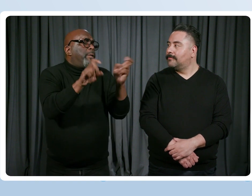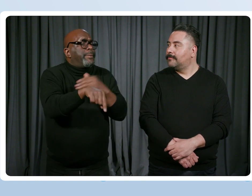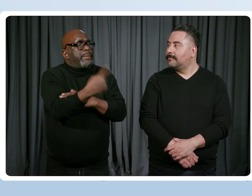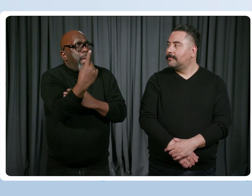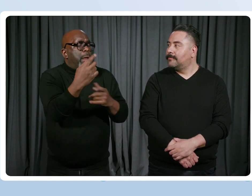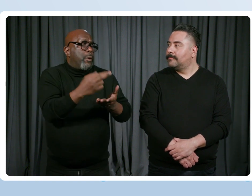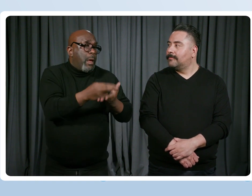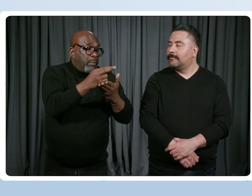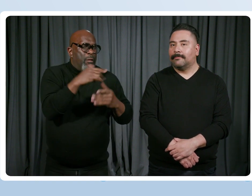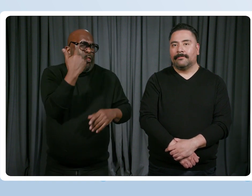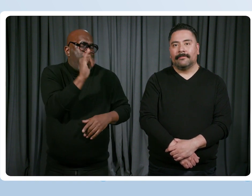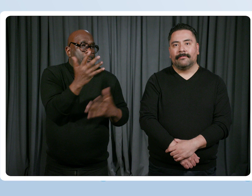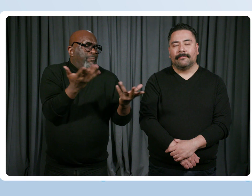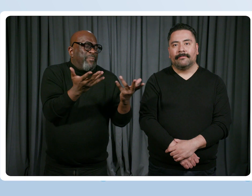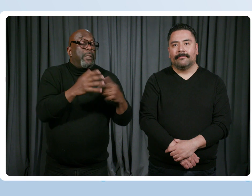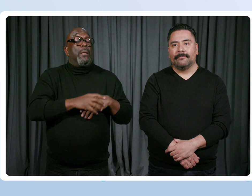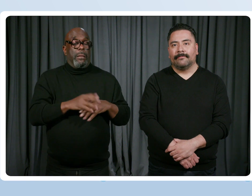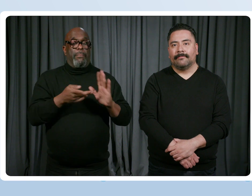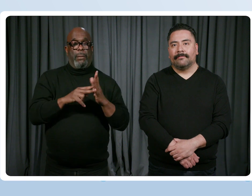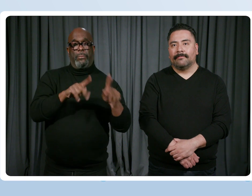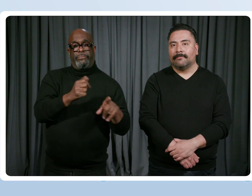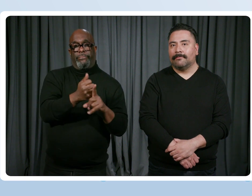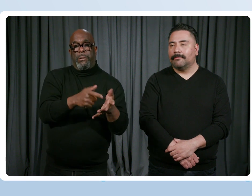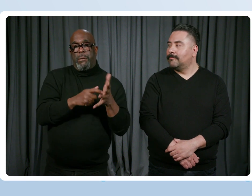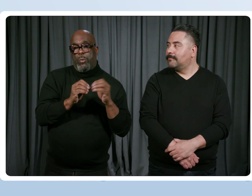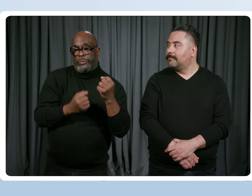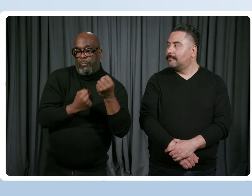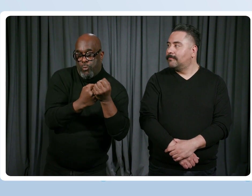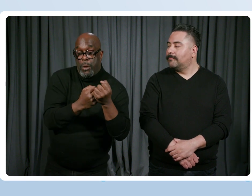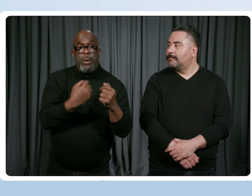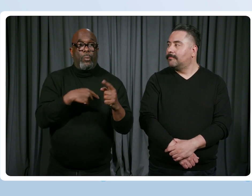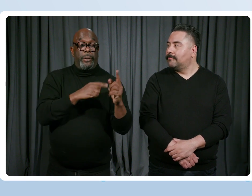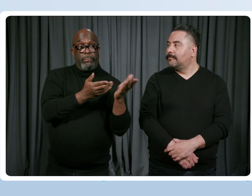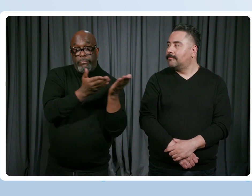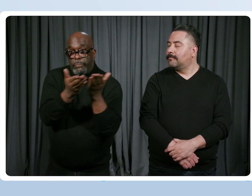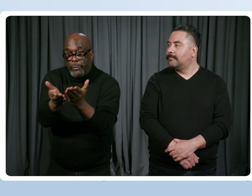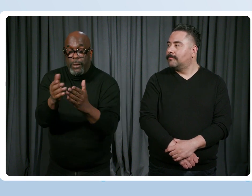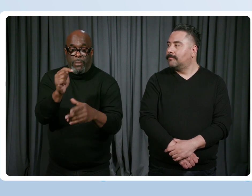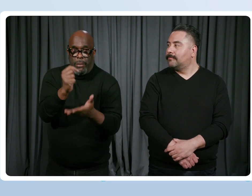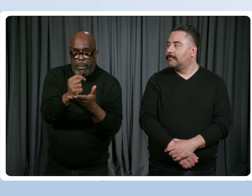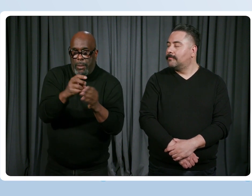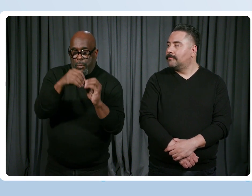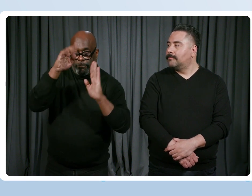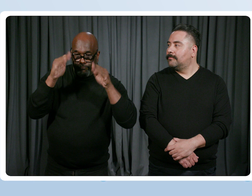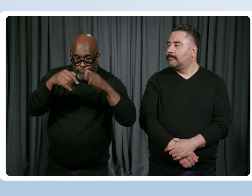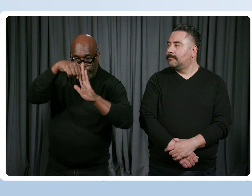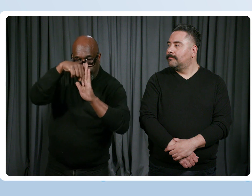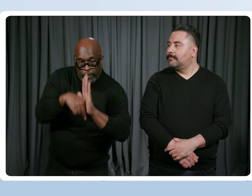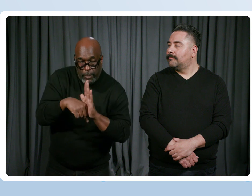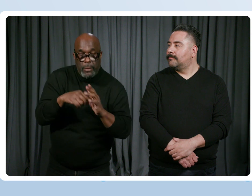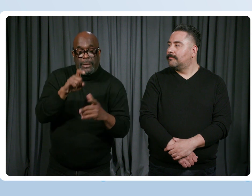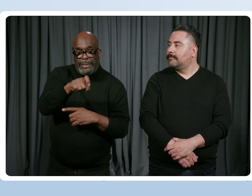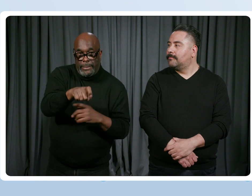so what that looks like is an individual who needs a little bit more support would go to get therapy. It's more intensive therapy. There's also